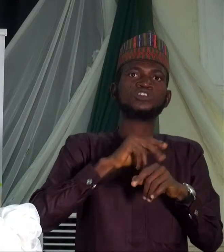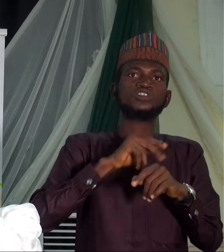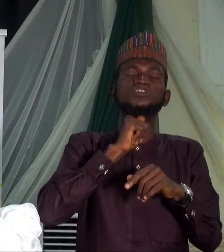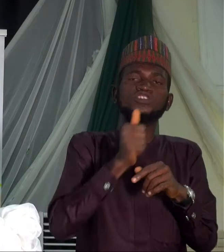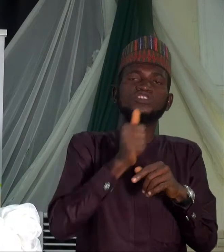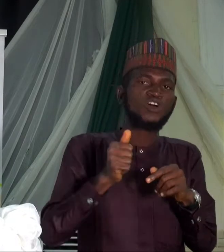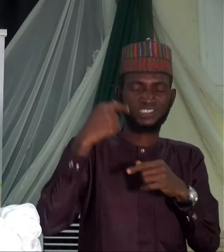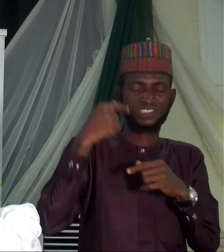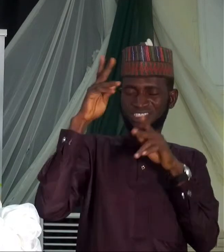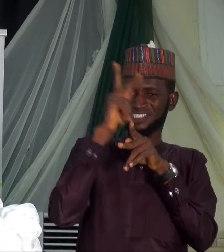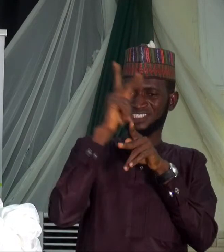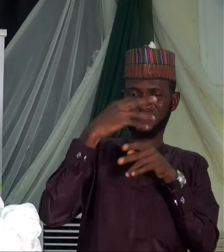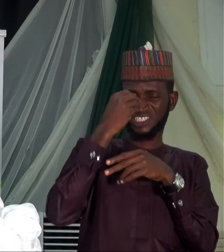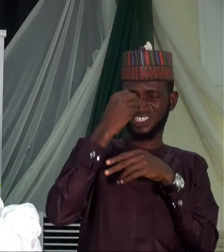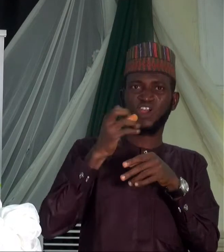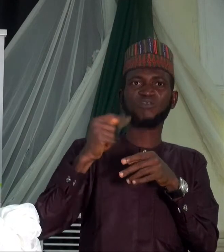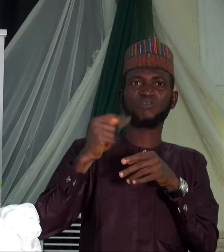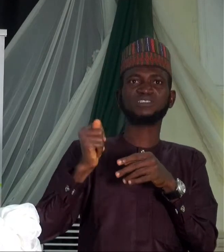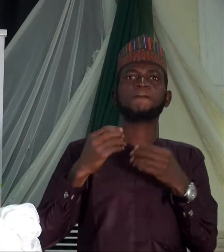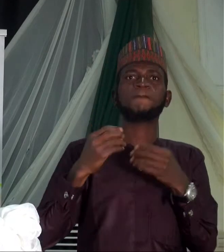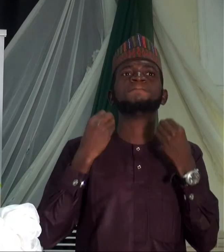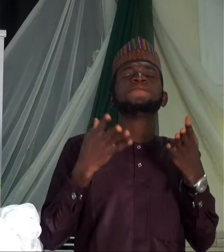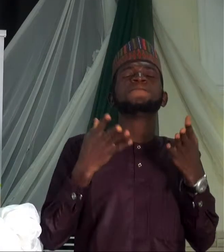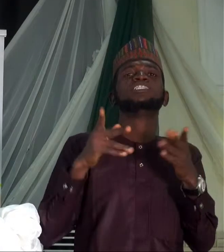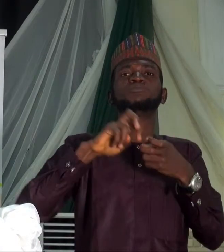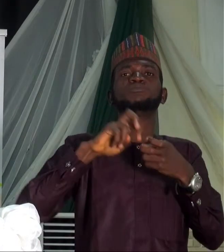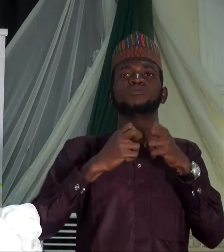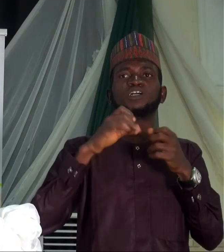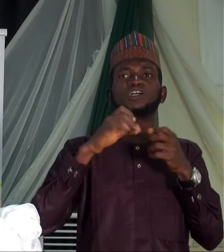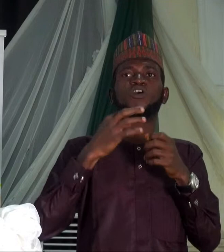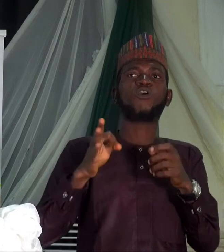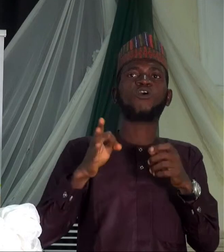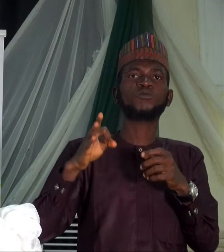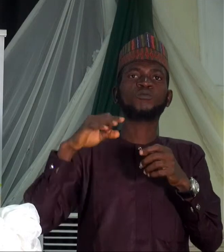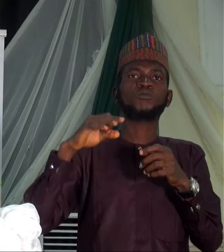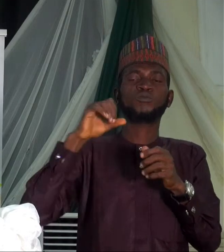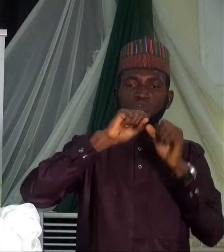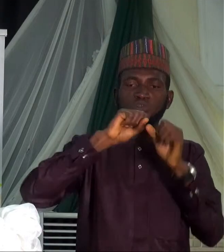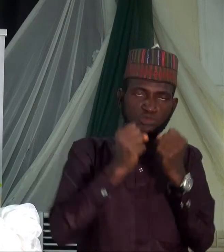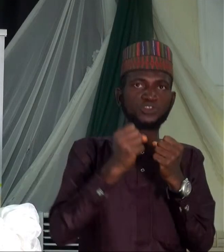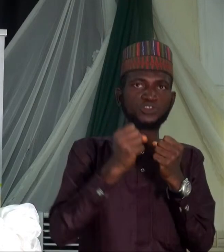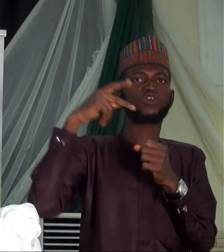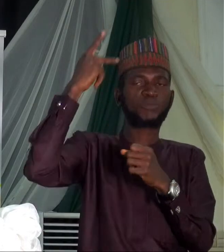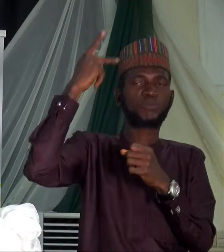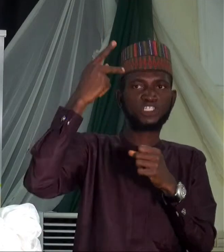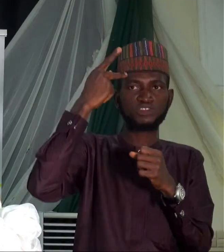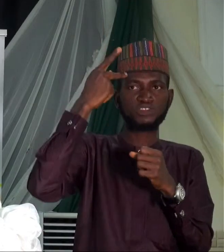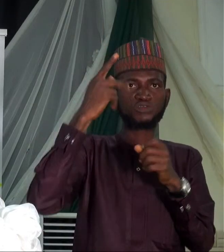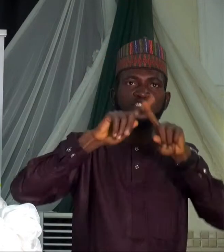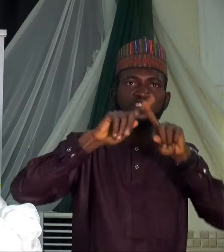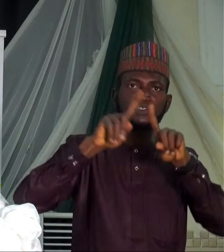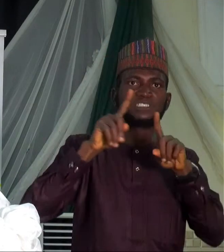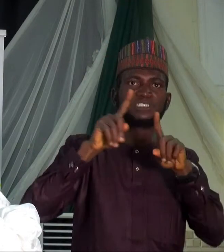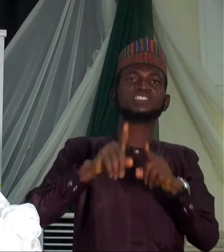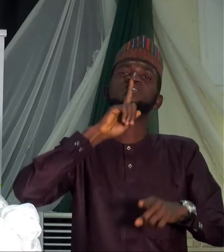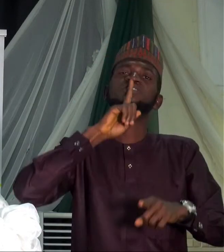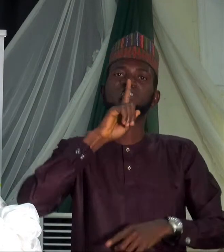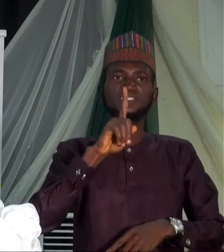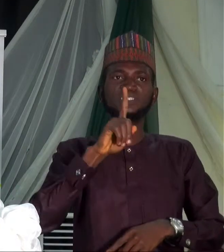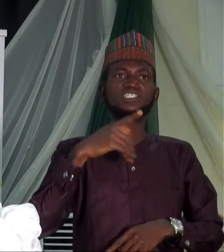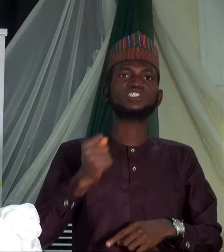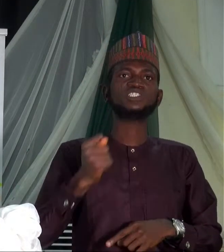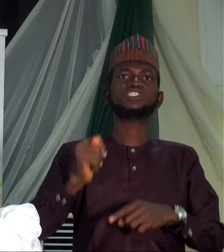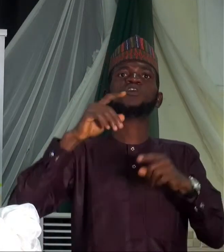fault, fault lines and socio-political differences. Indeed, the world awaits the greatness of